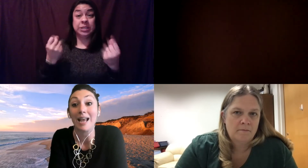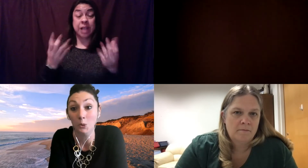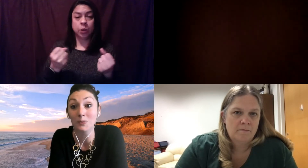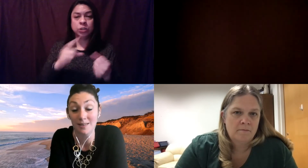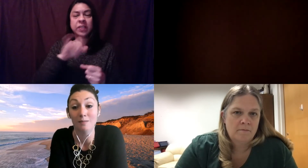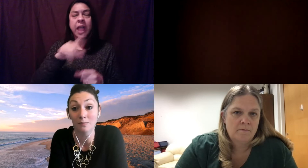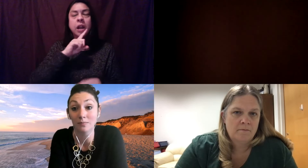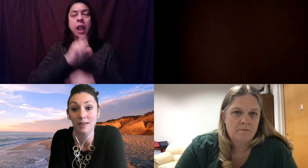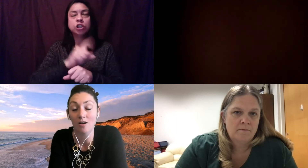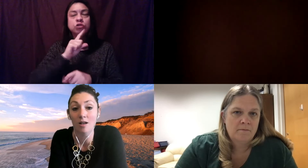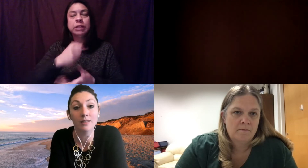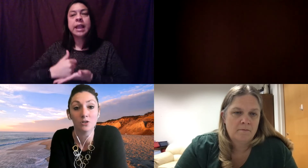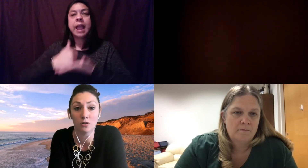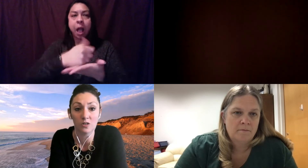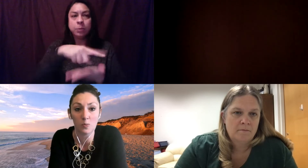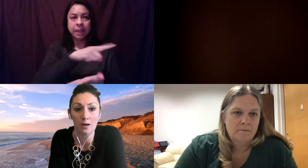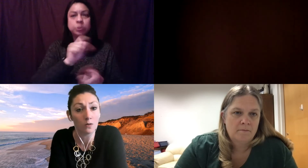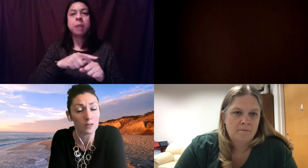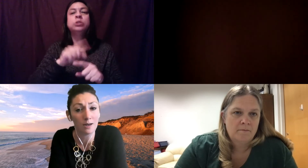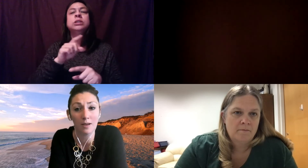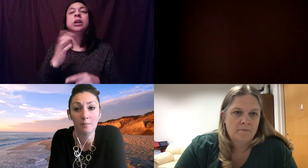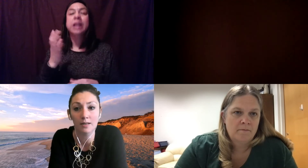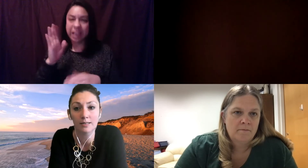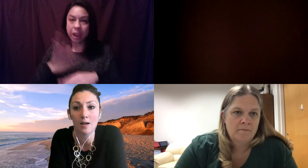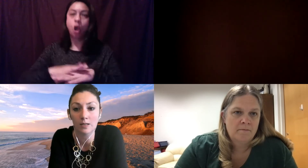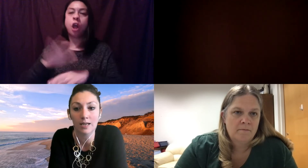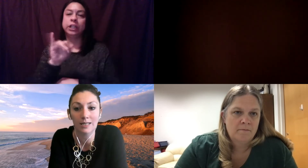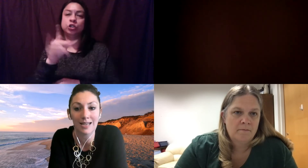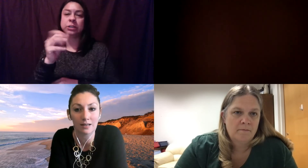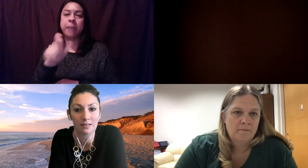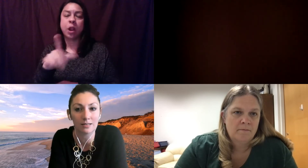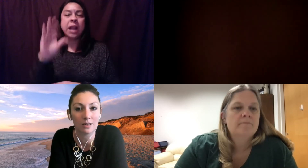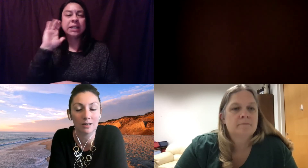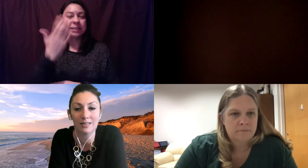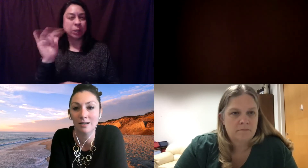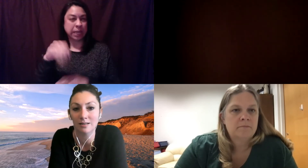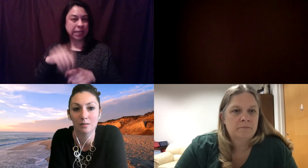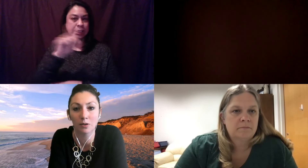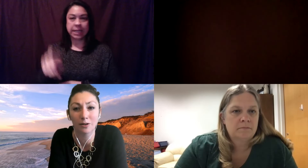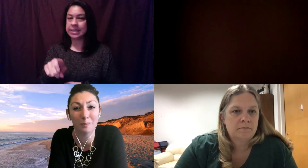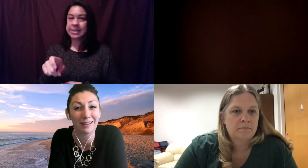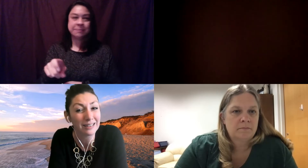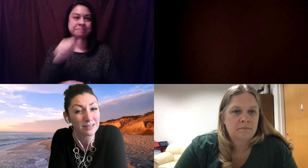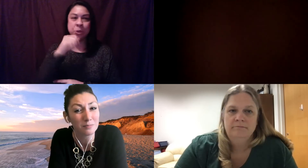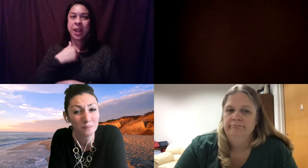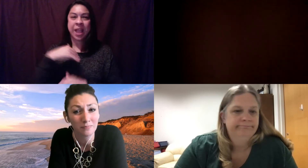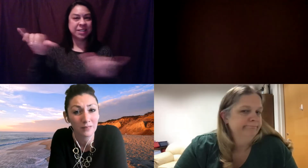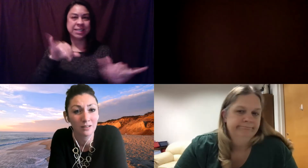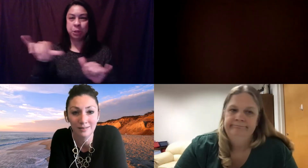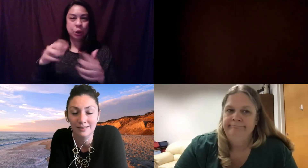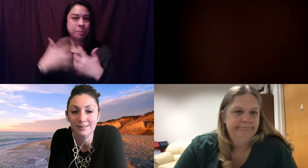really helps them get on the insurance panels. And it sounds like in Texas, there isn't a similar